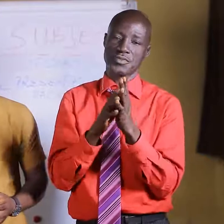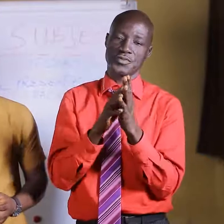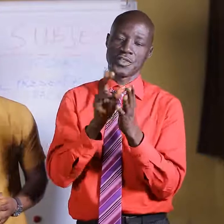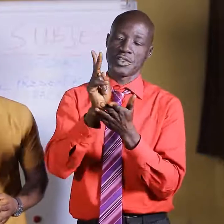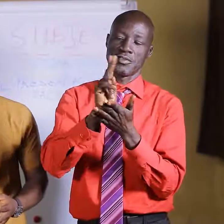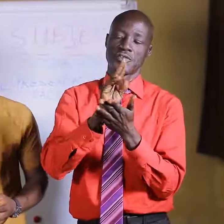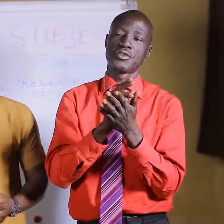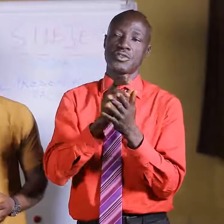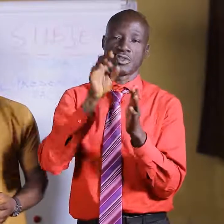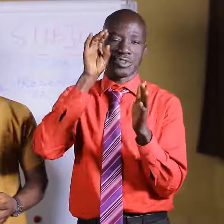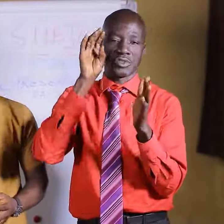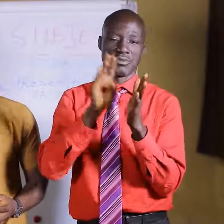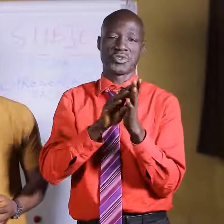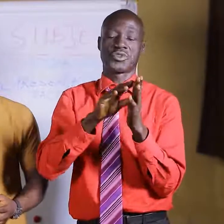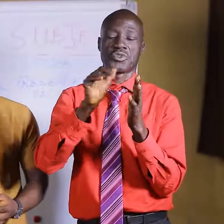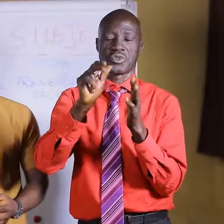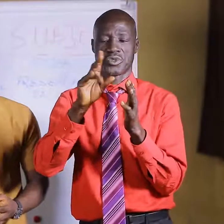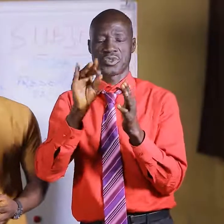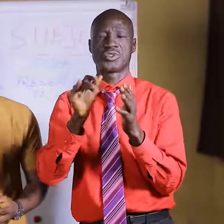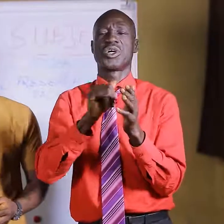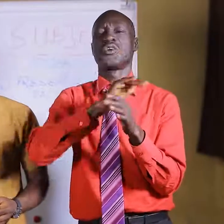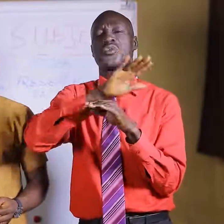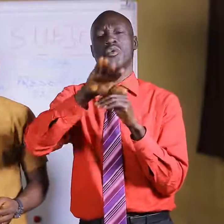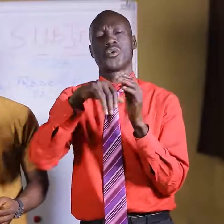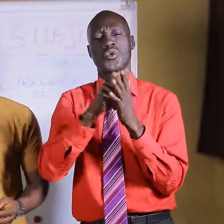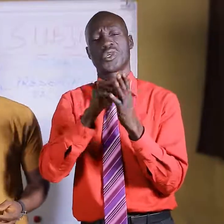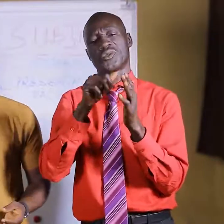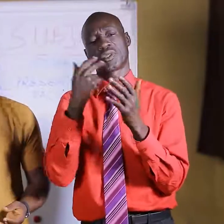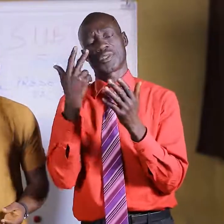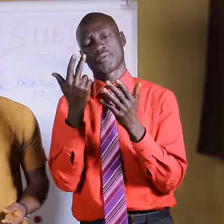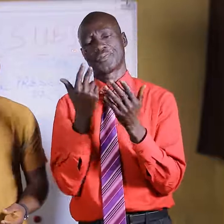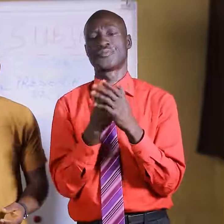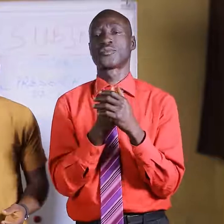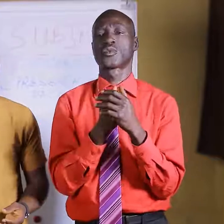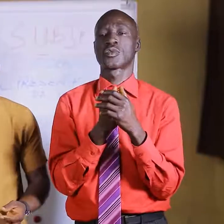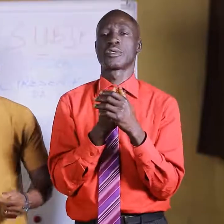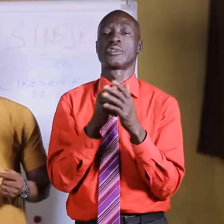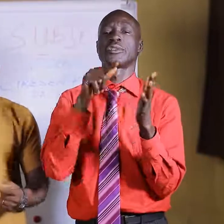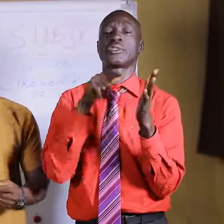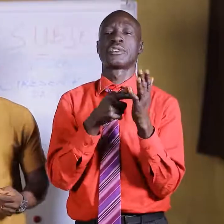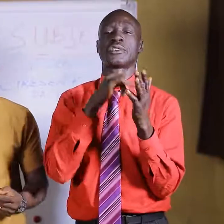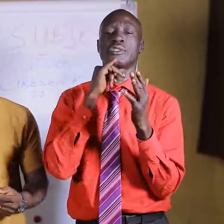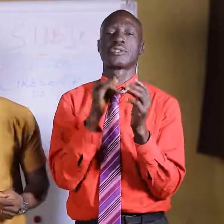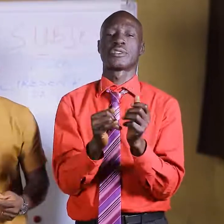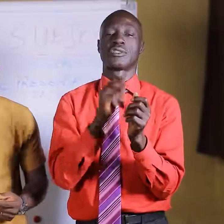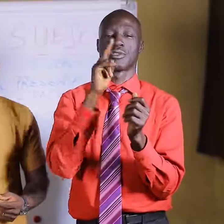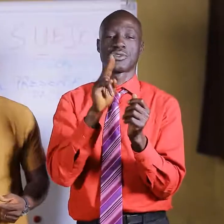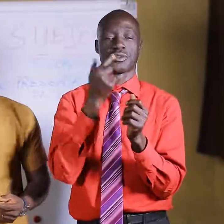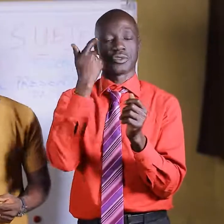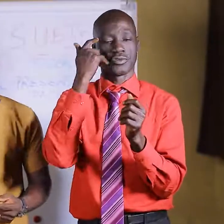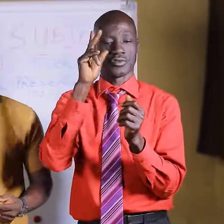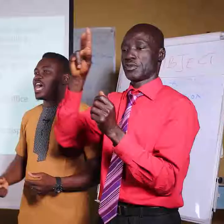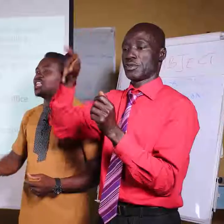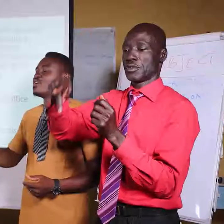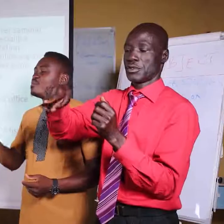videos, pictures, audios, and likes. So therefore, this presentation package are strictly used for what?